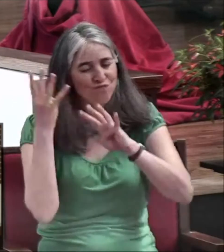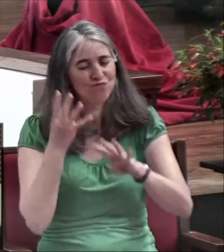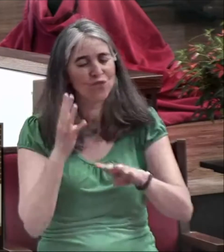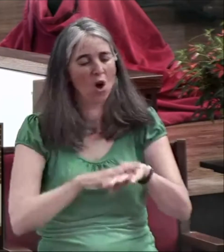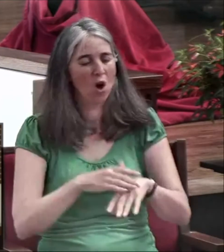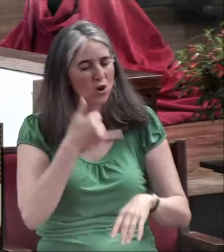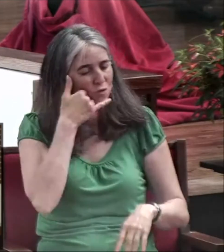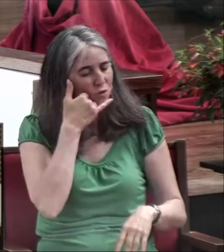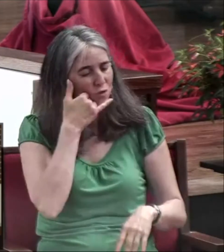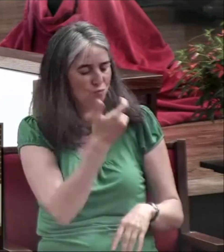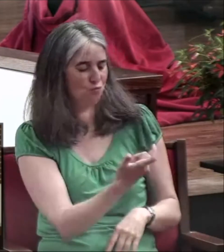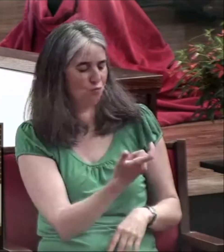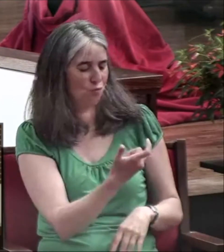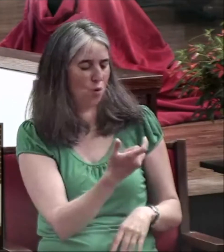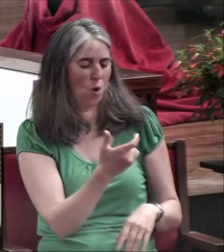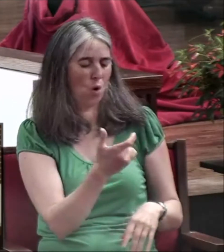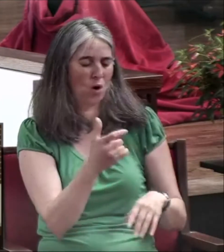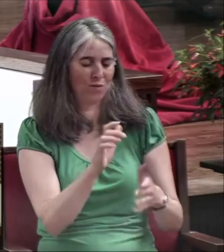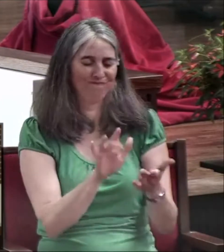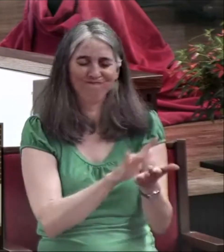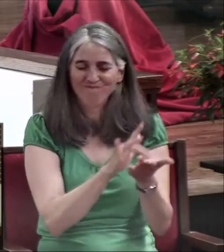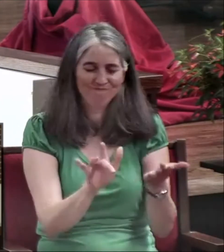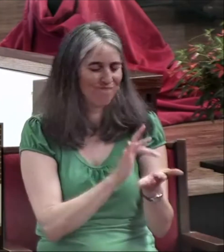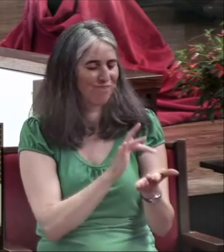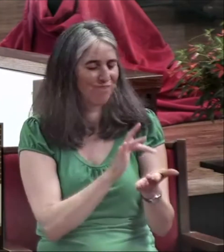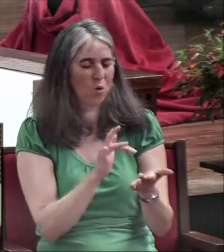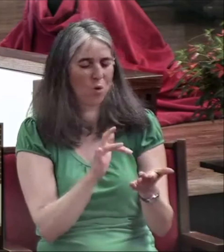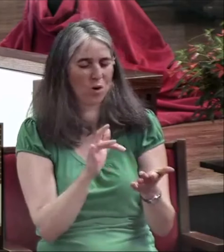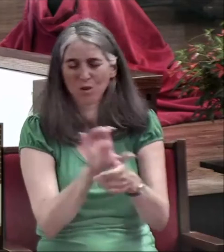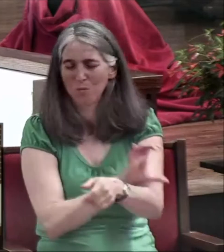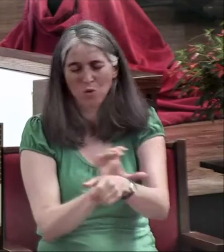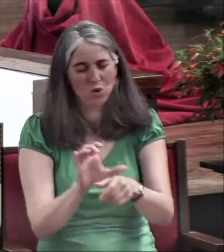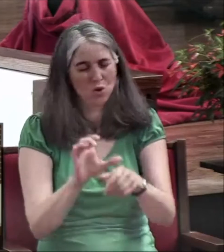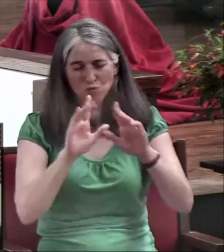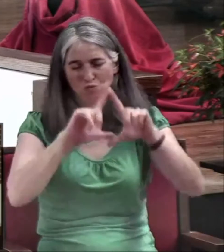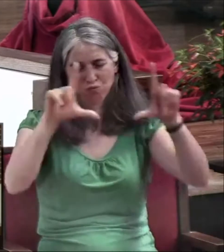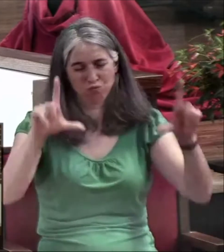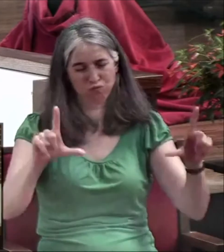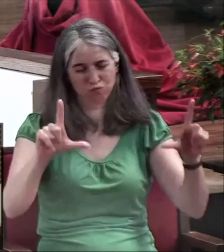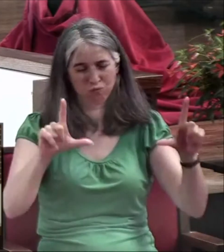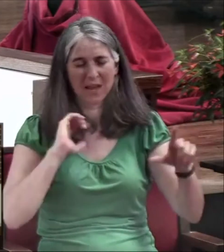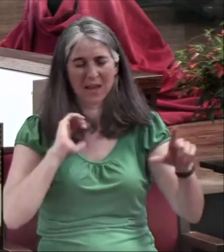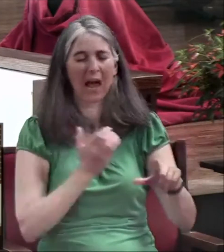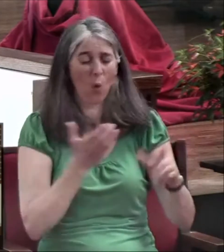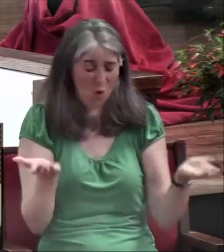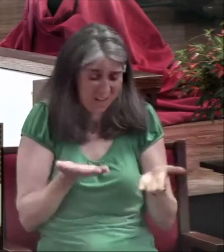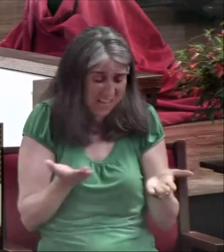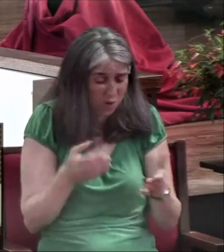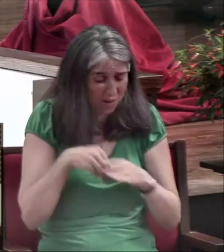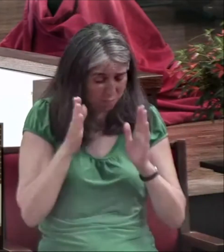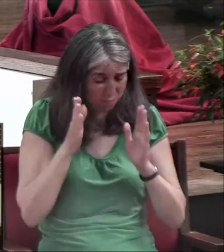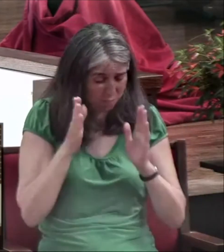here, that our hearts will be opened. That we will open up our minds and our hearts, and that we